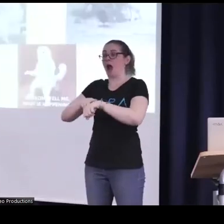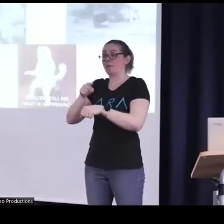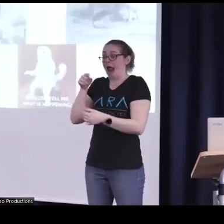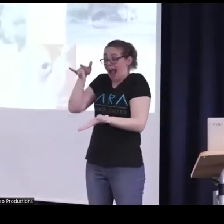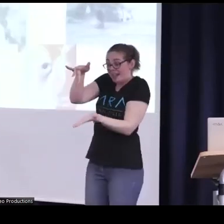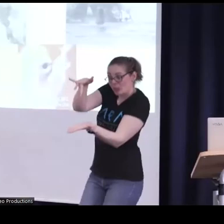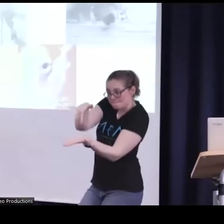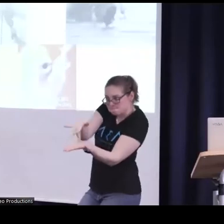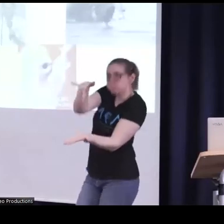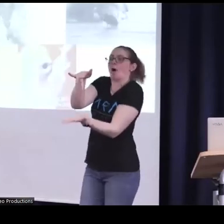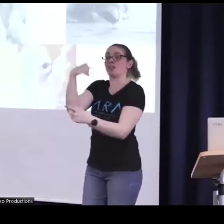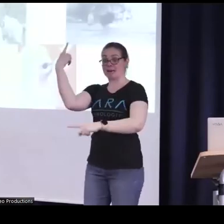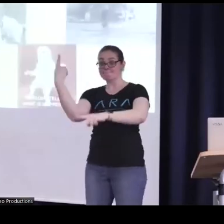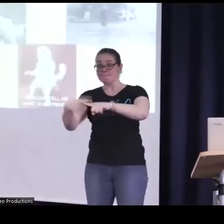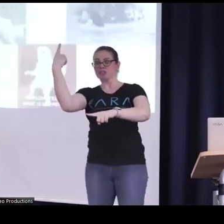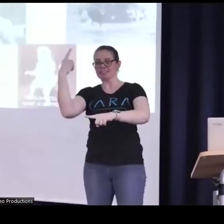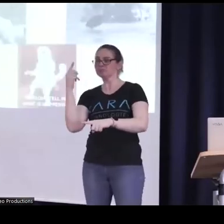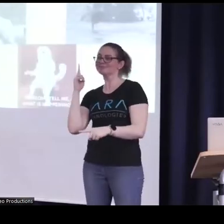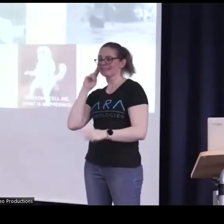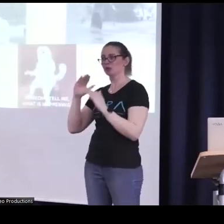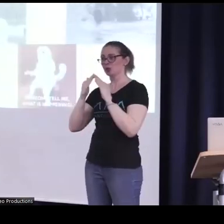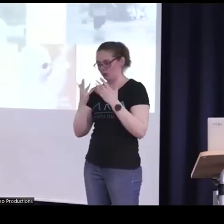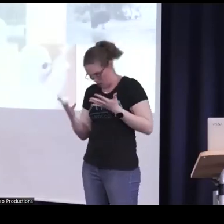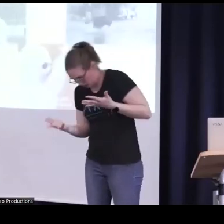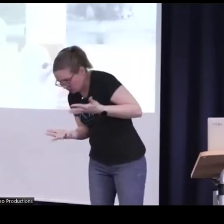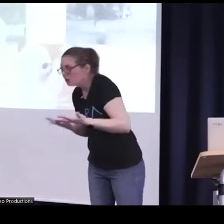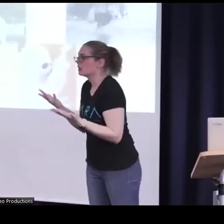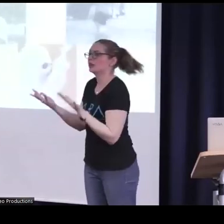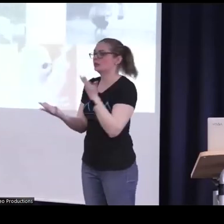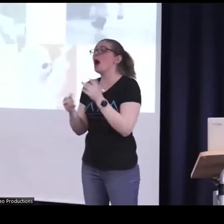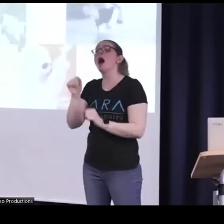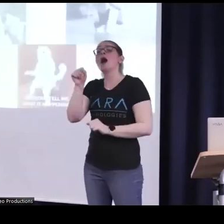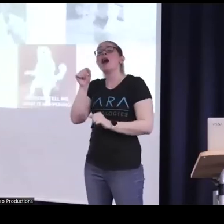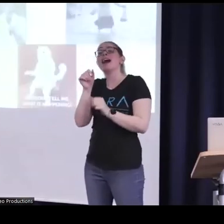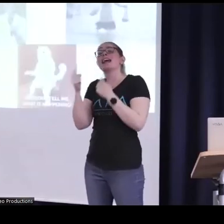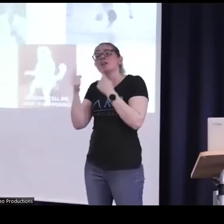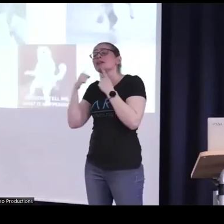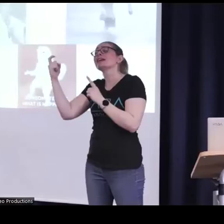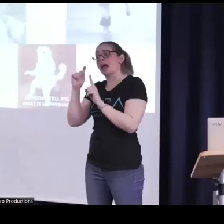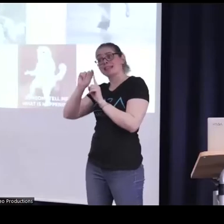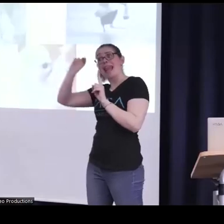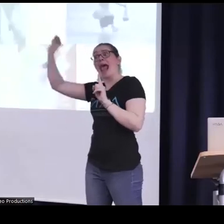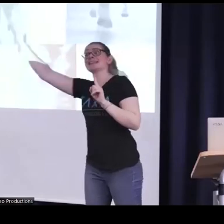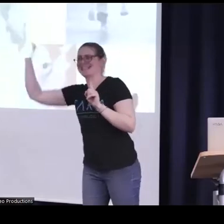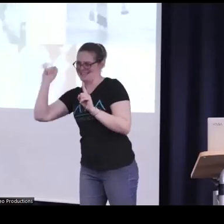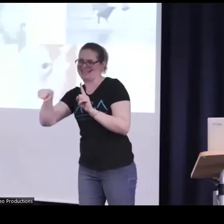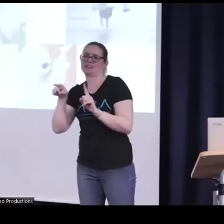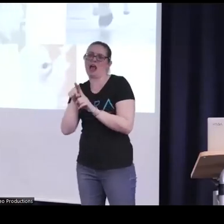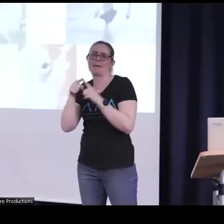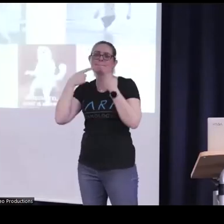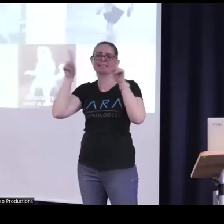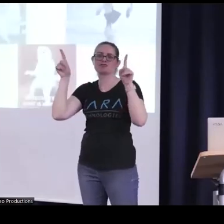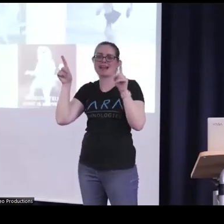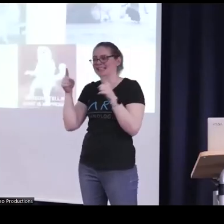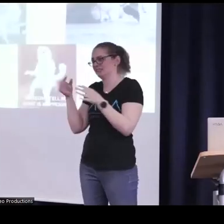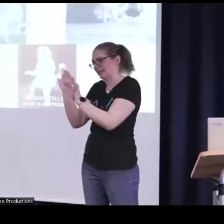So I feel like a lot of the time, at the point of the emergency, the deaf community are unsure about what's happening, and information